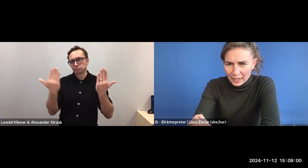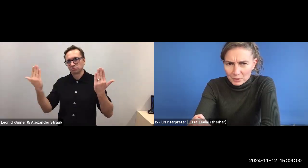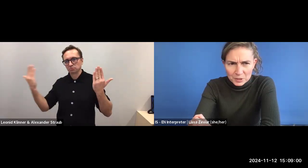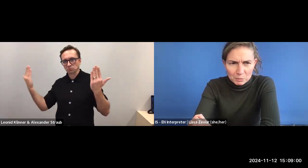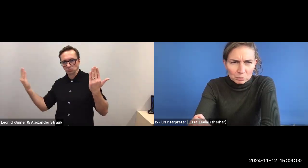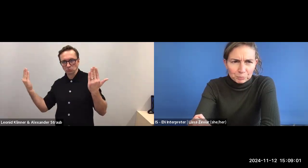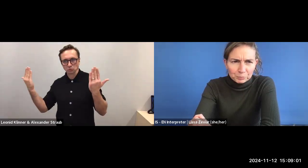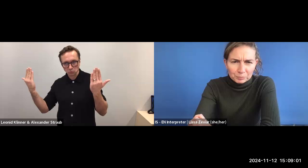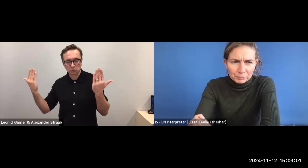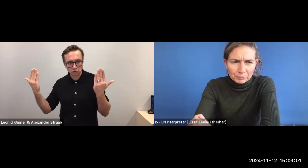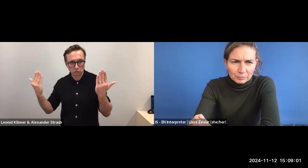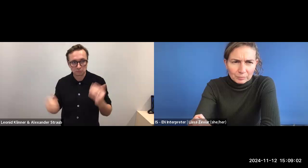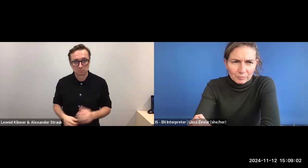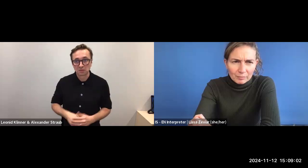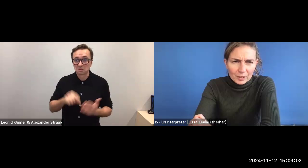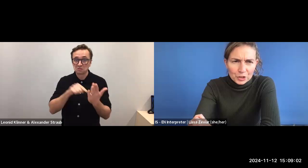these items